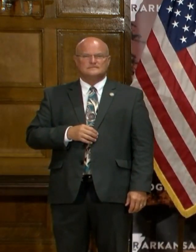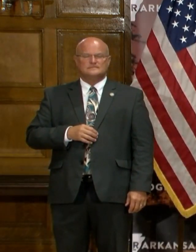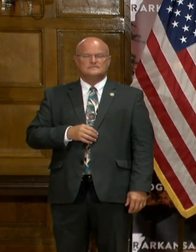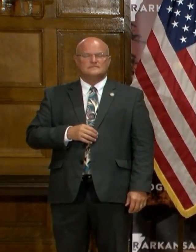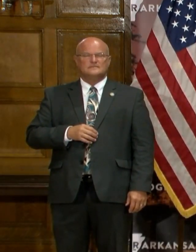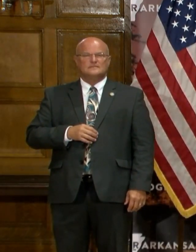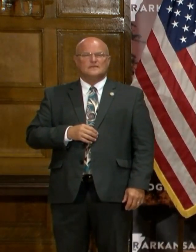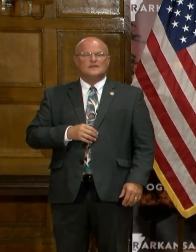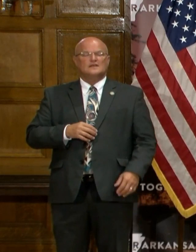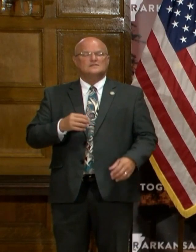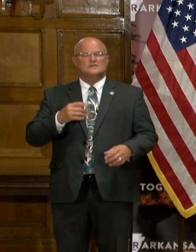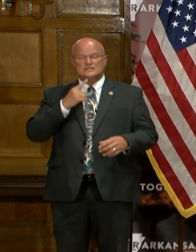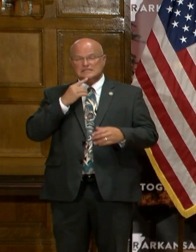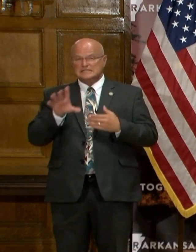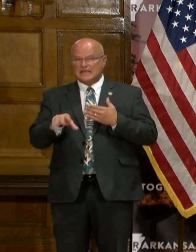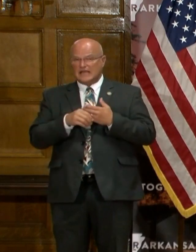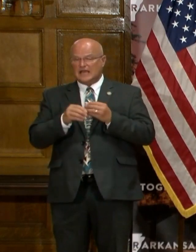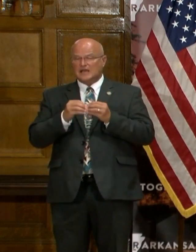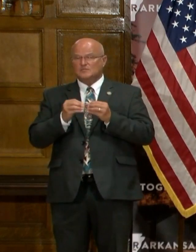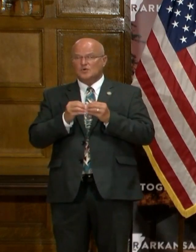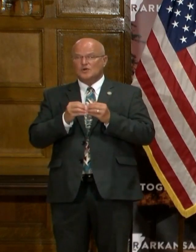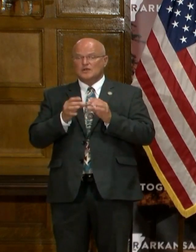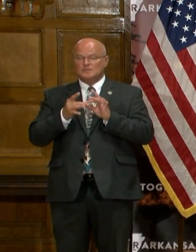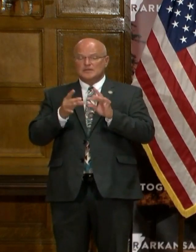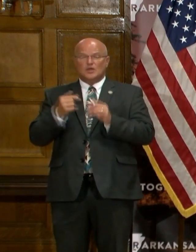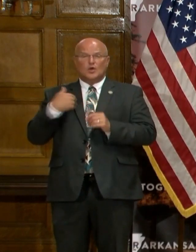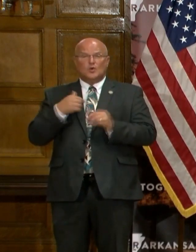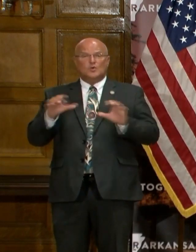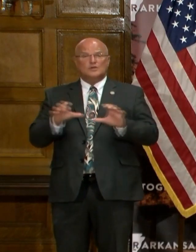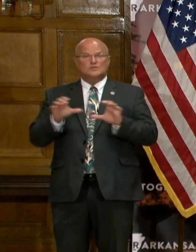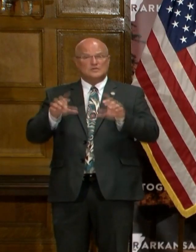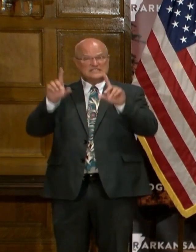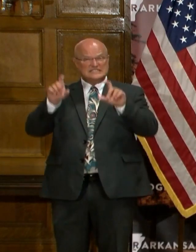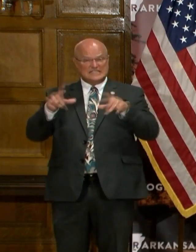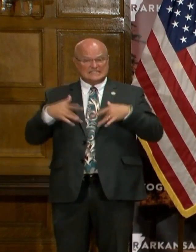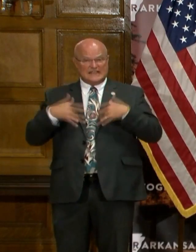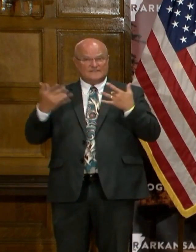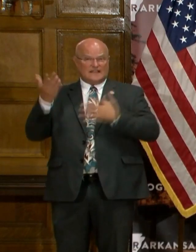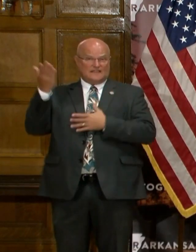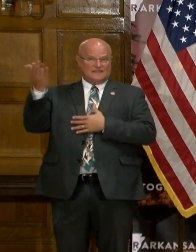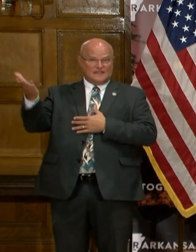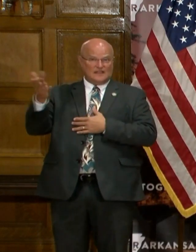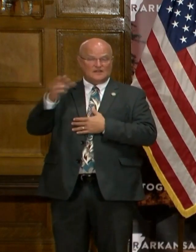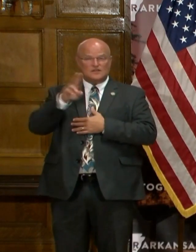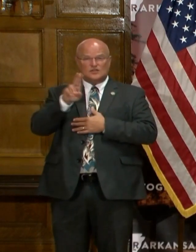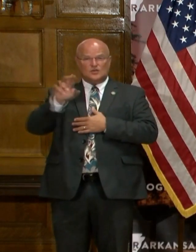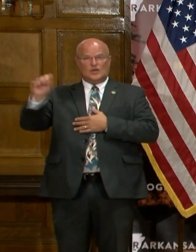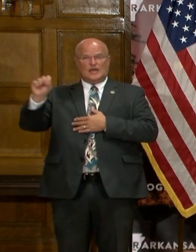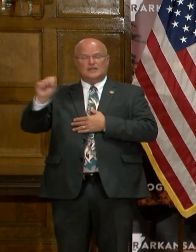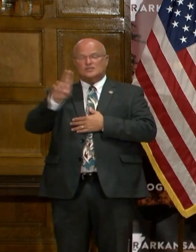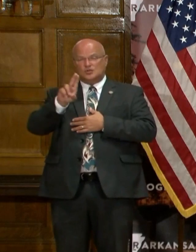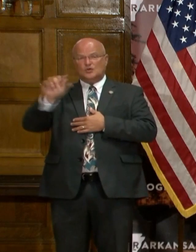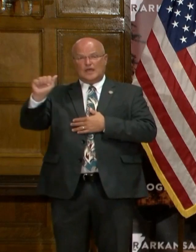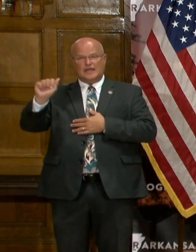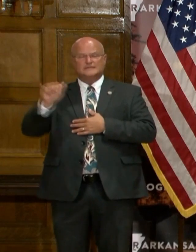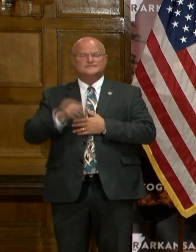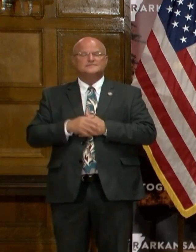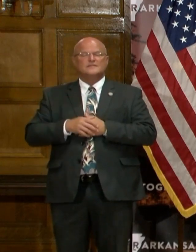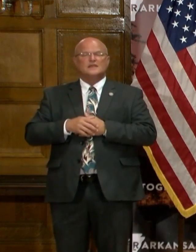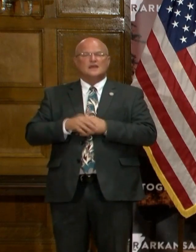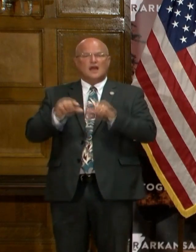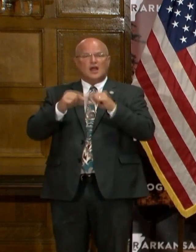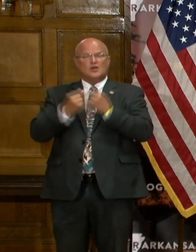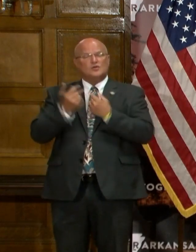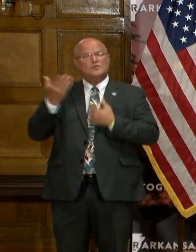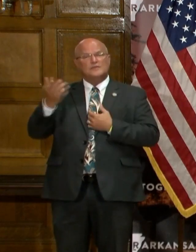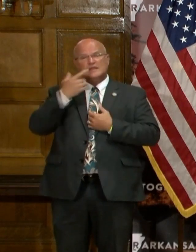So just adding to the governor's comments, as mentioned, we're doing a testing event there. The report from our group that's